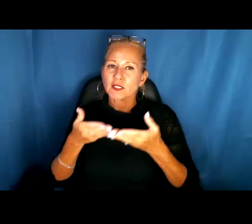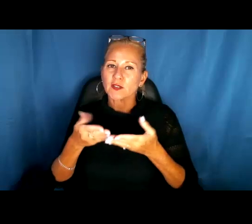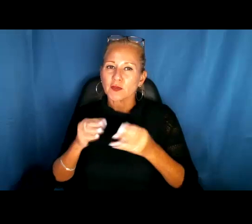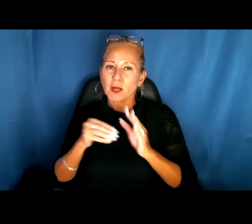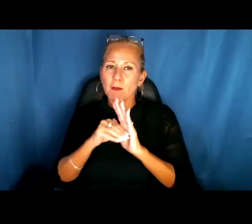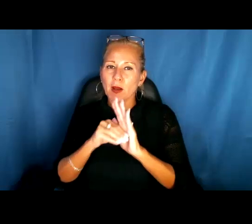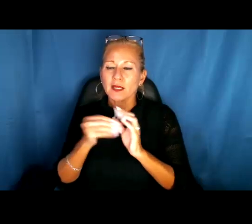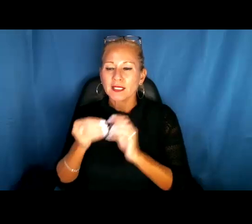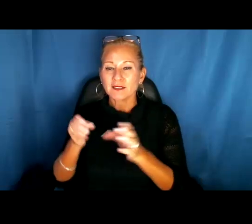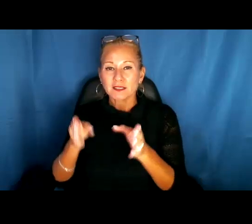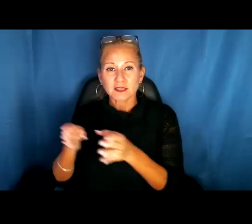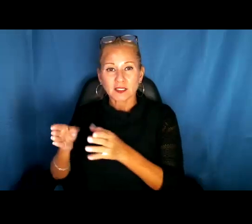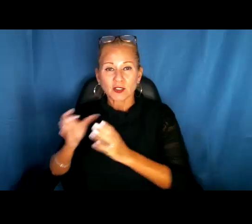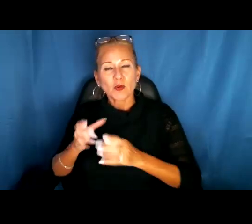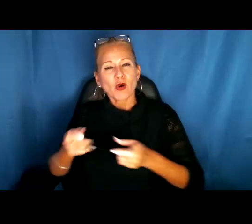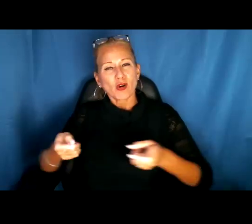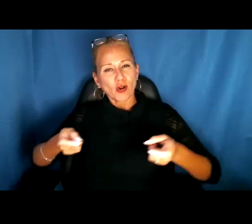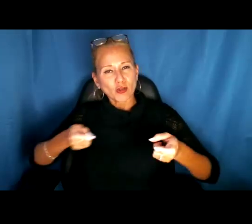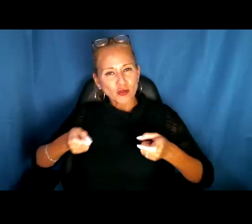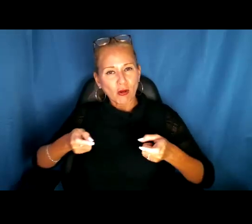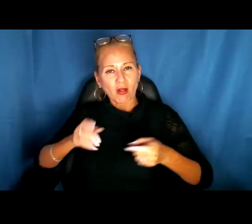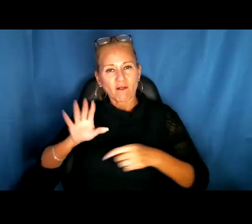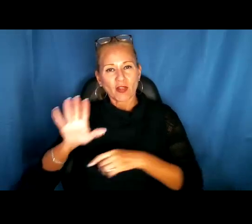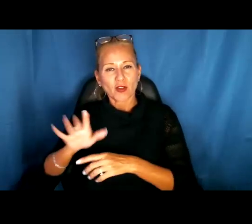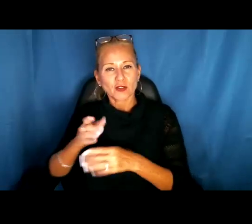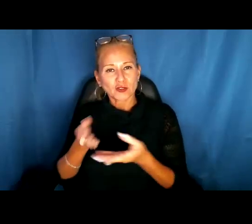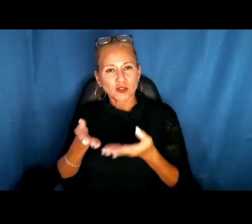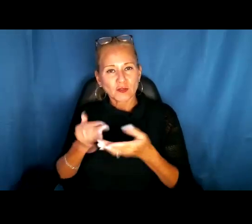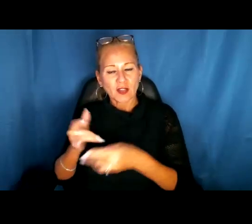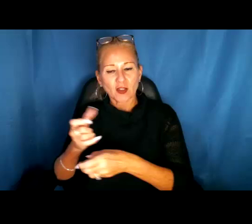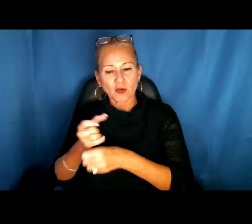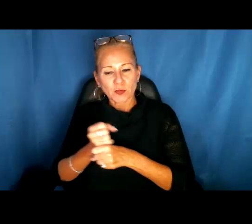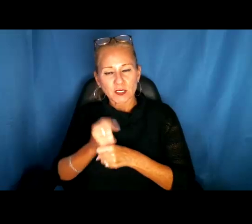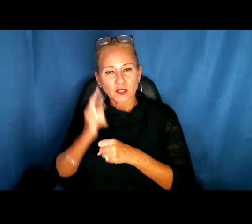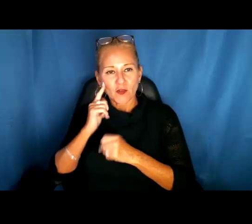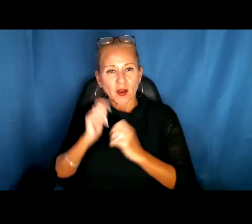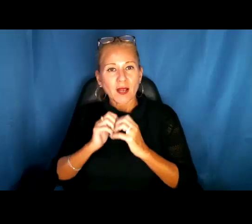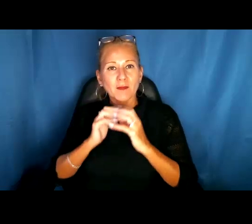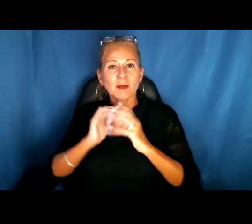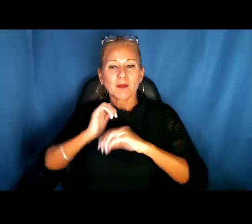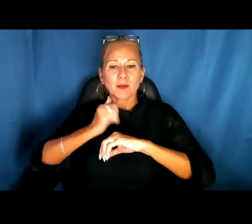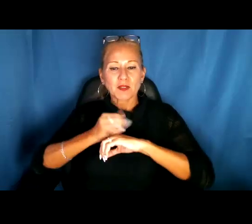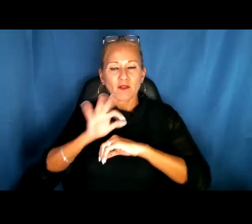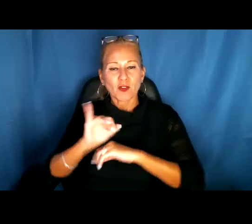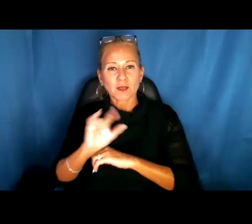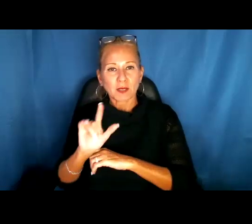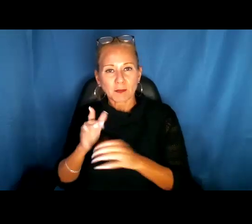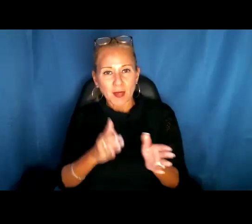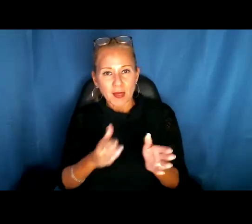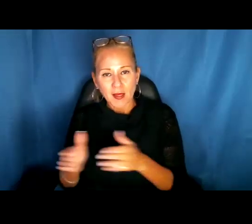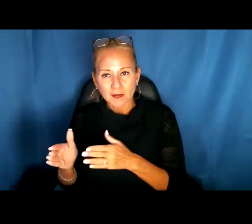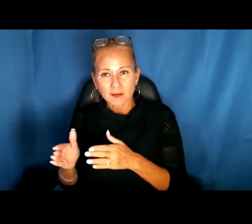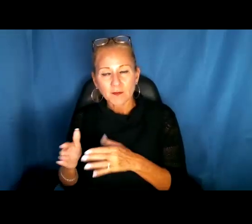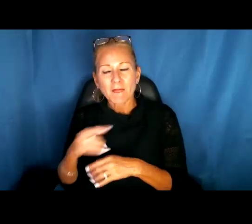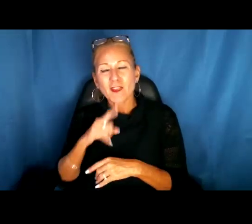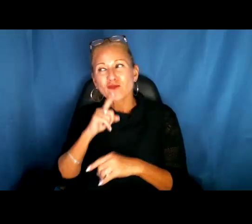individual consumers control of their services they receive for implementation of their independent living plan. So I